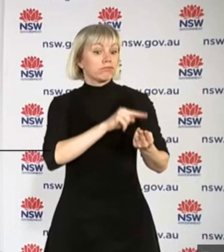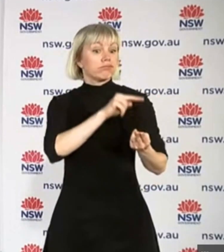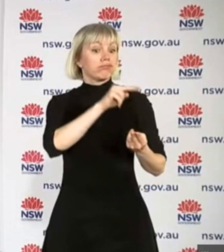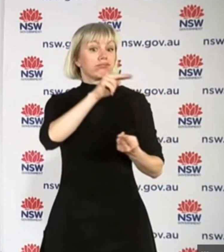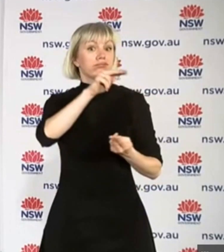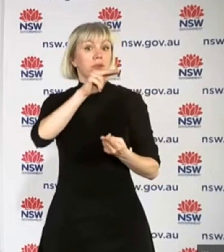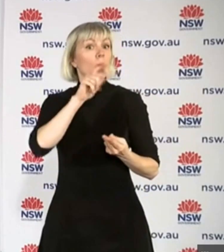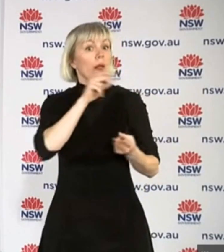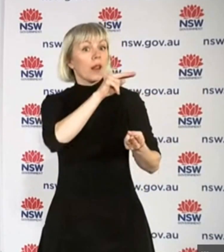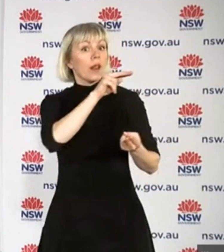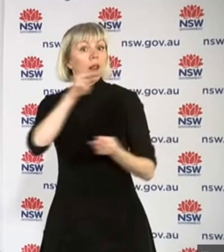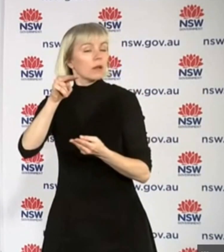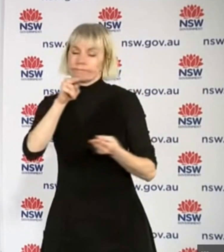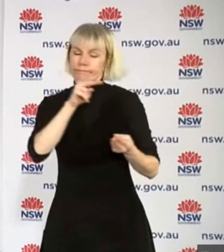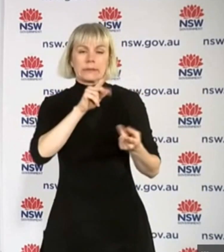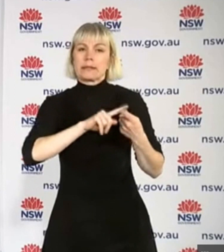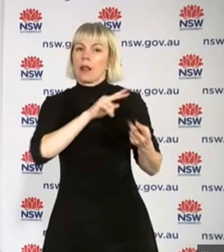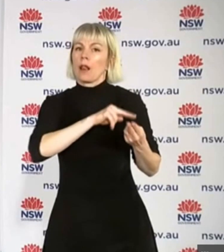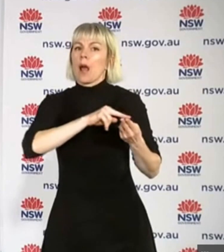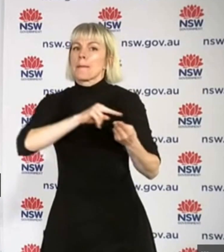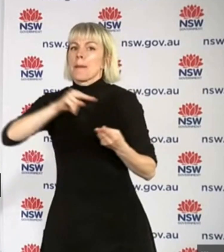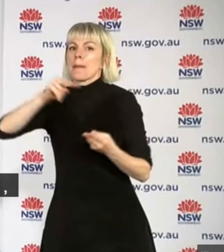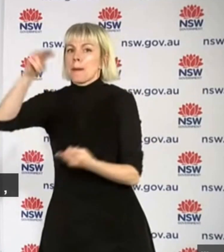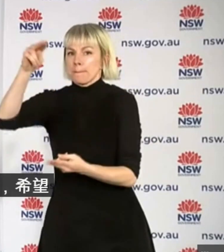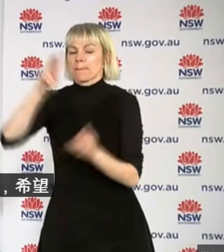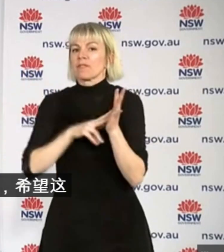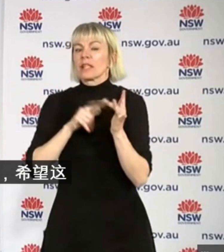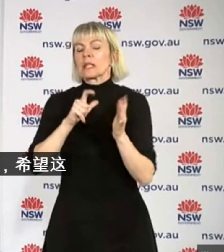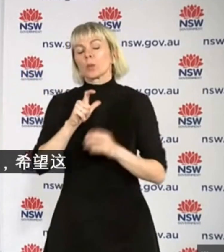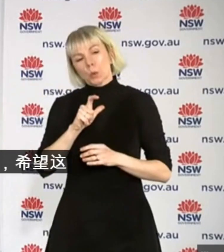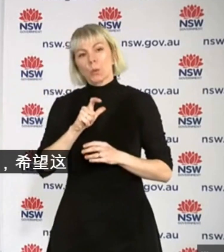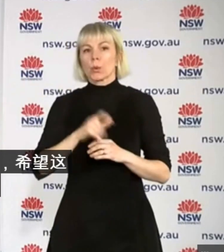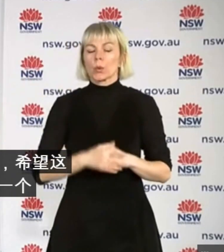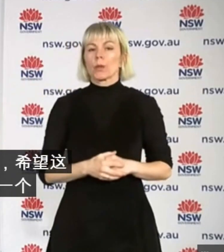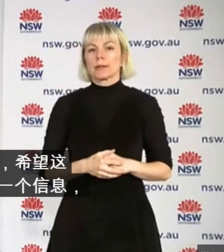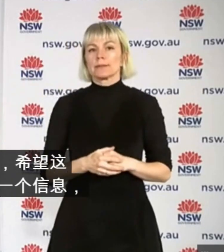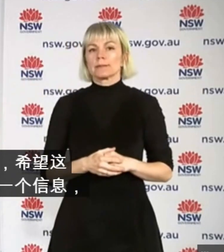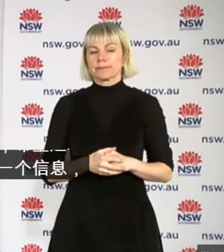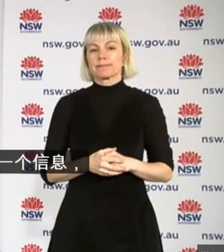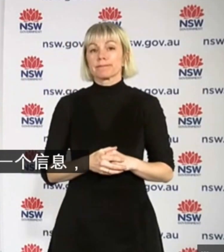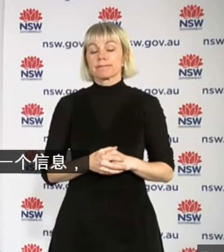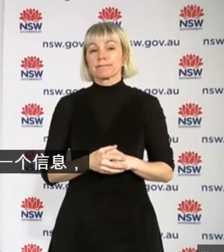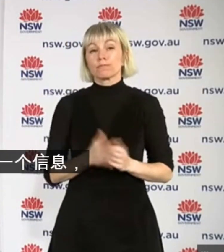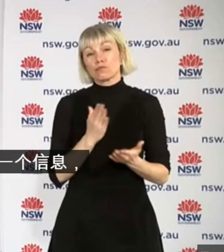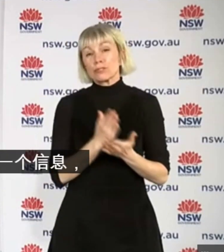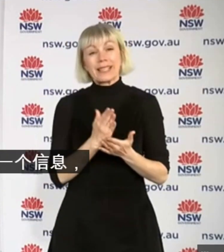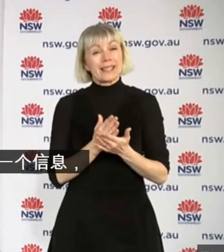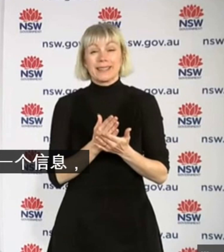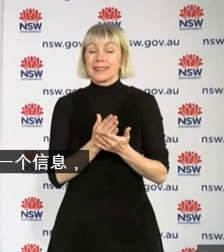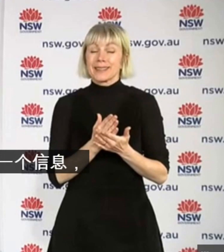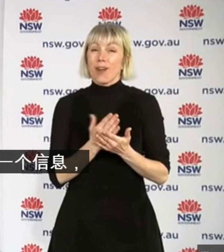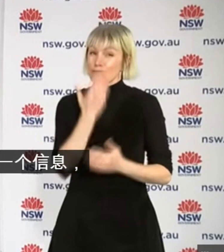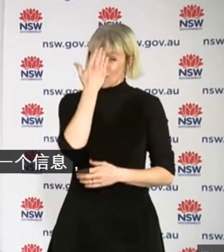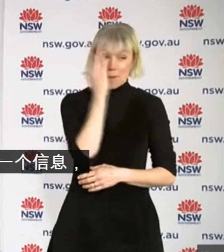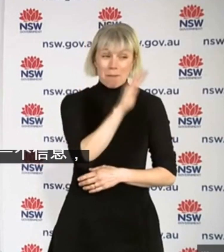but certainly they're following the same path we did. And hopefully that will be a message to all other states that eventually you have to open